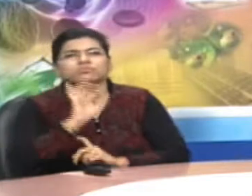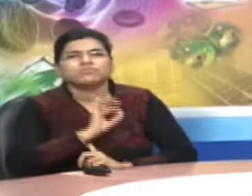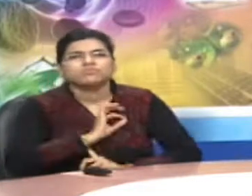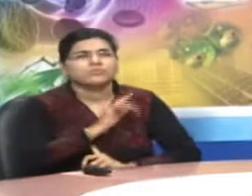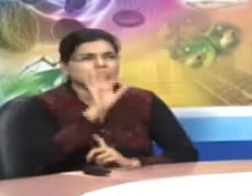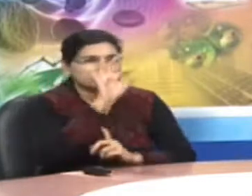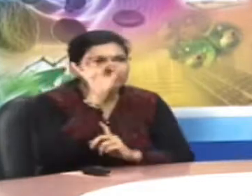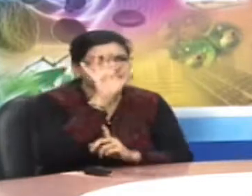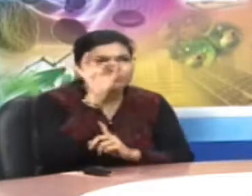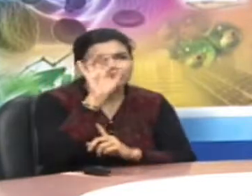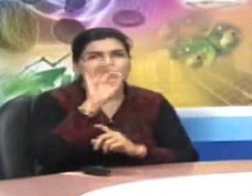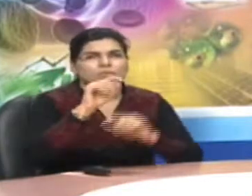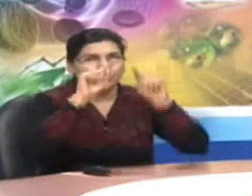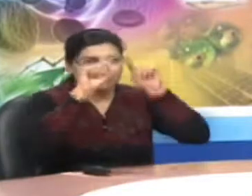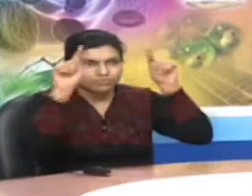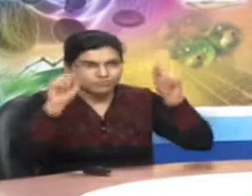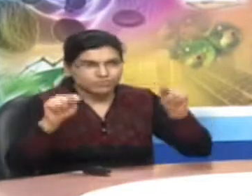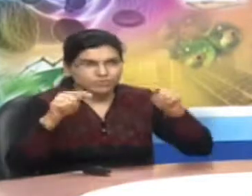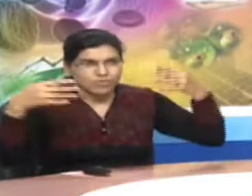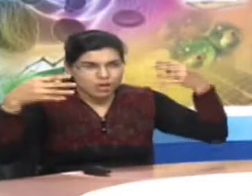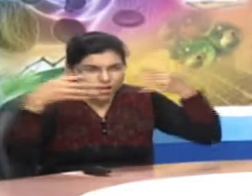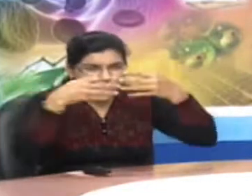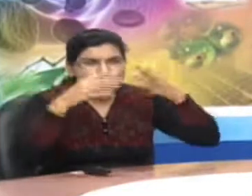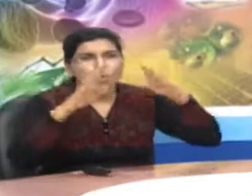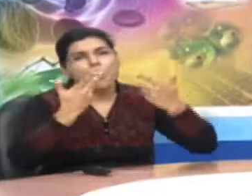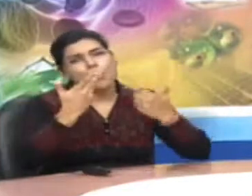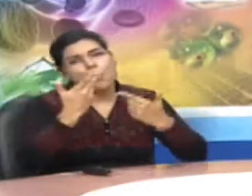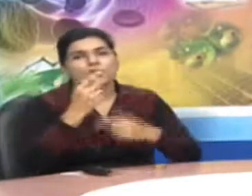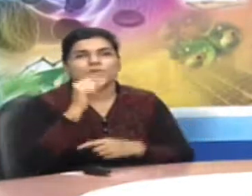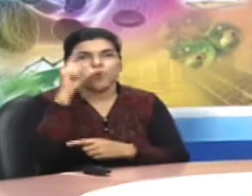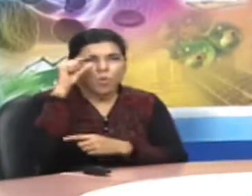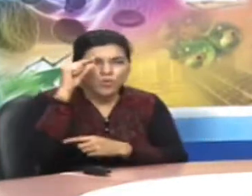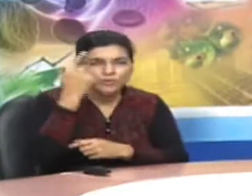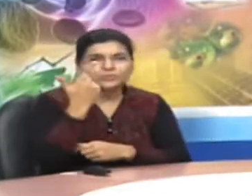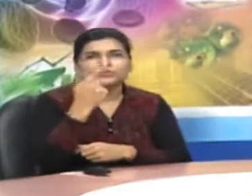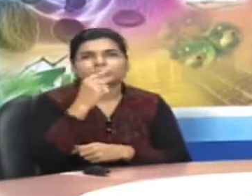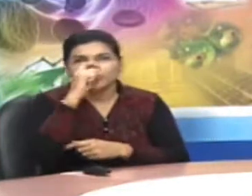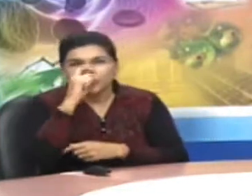different patterns you can always select for yourself.